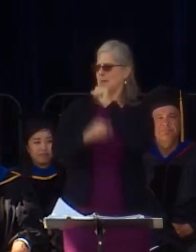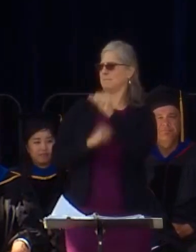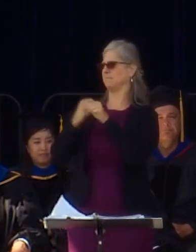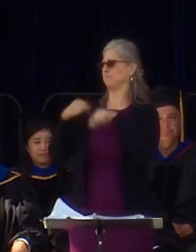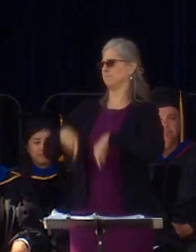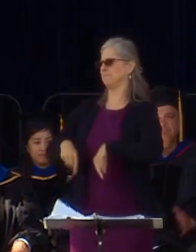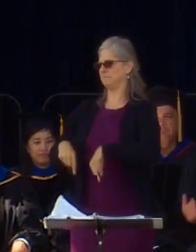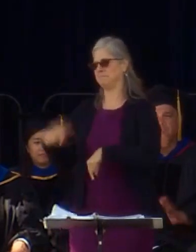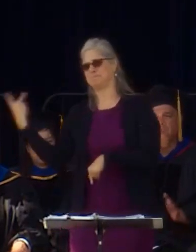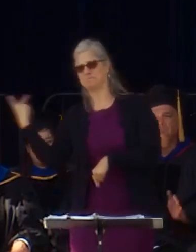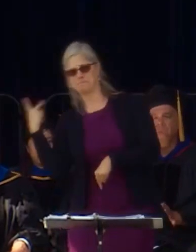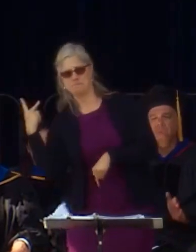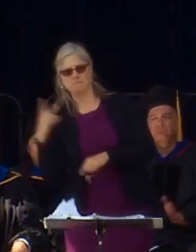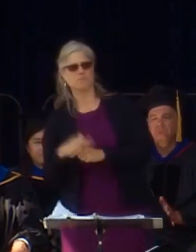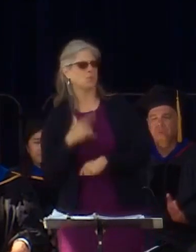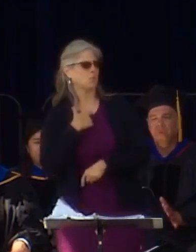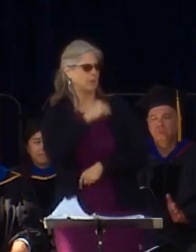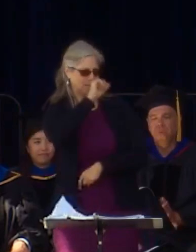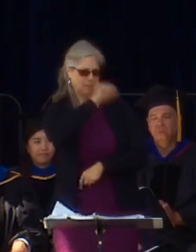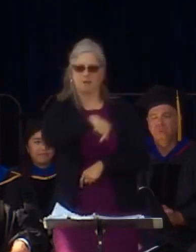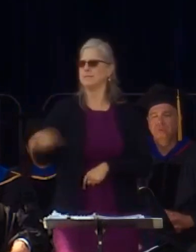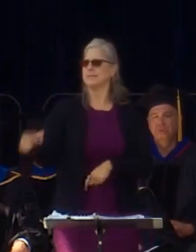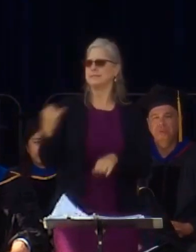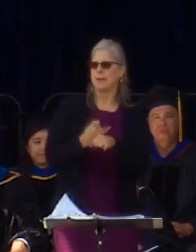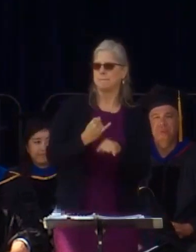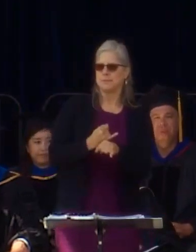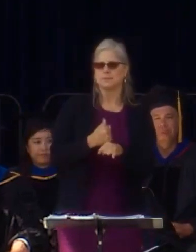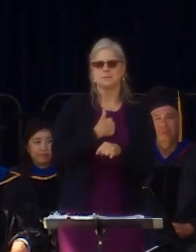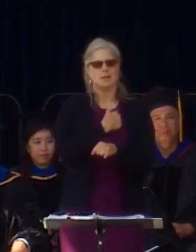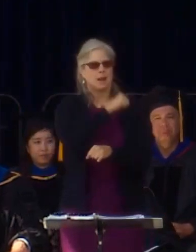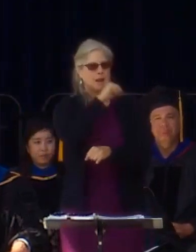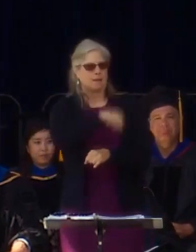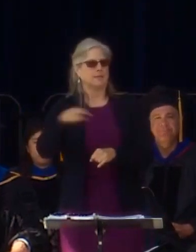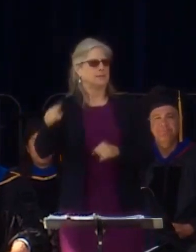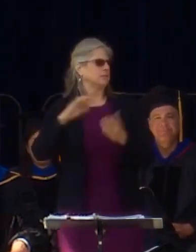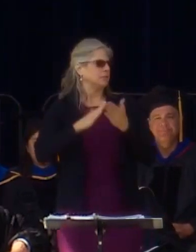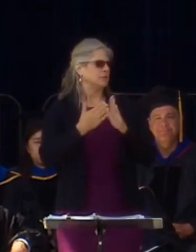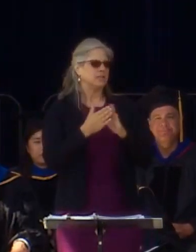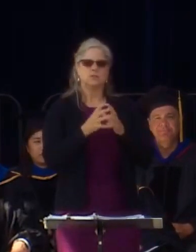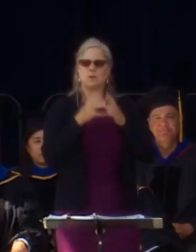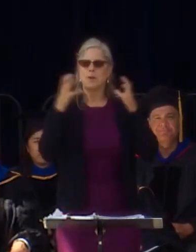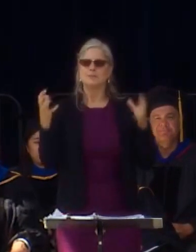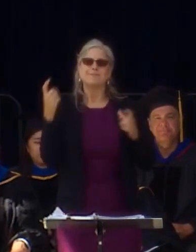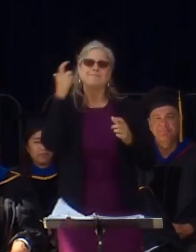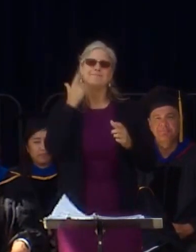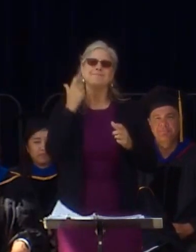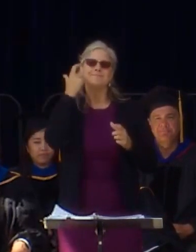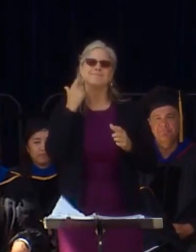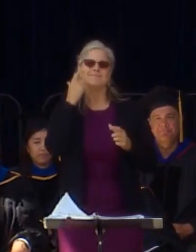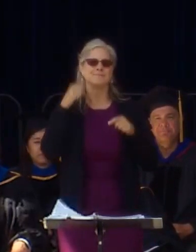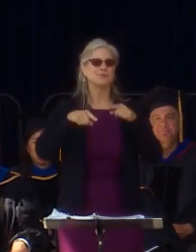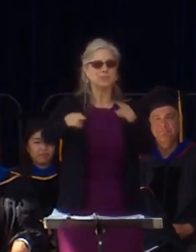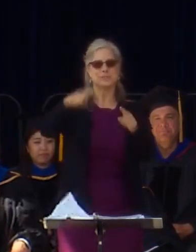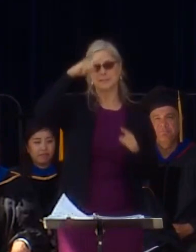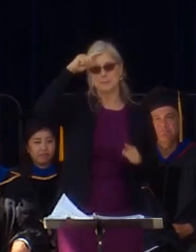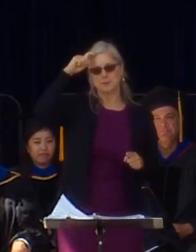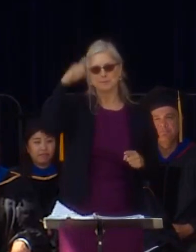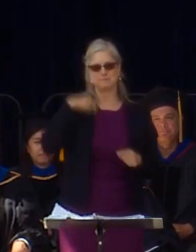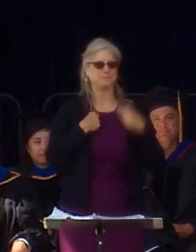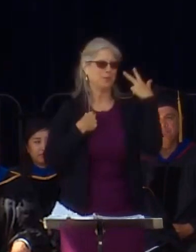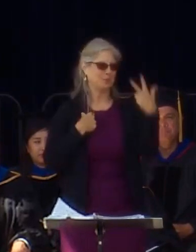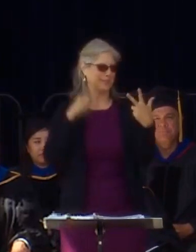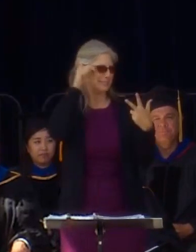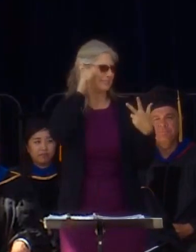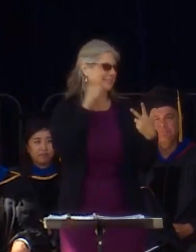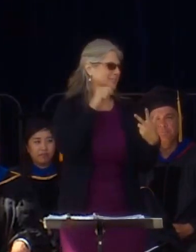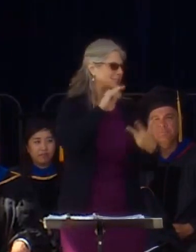alumni. We love this campus and community so much that in recent years in the summers, we've brought our three